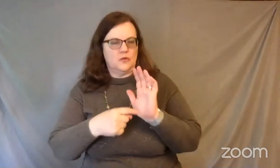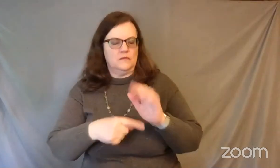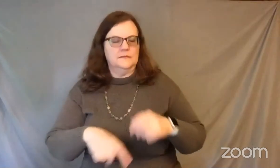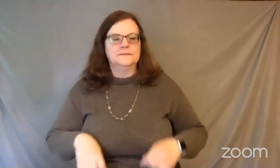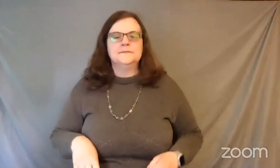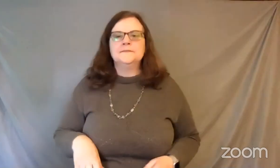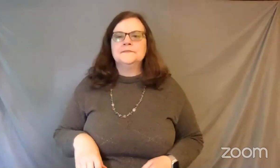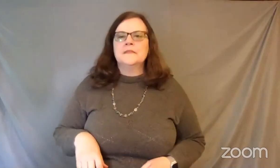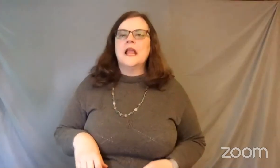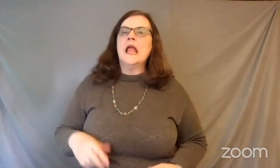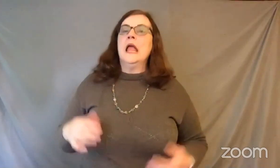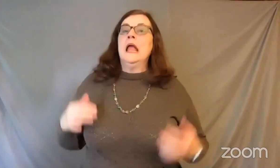that's something that you